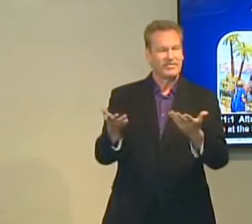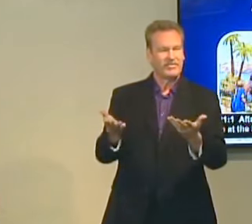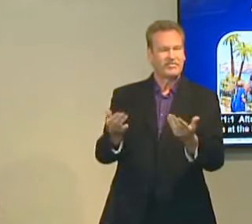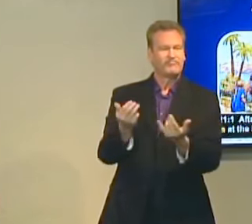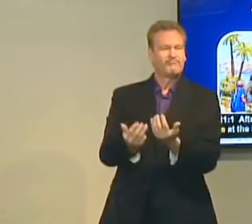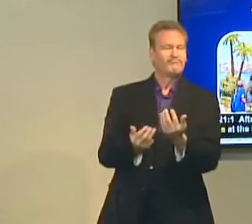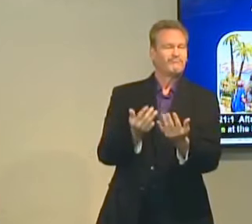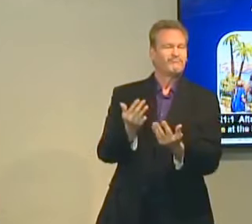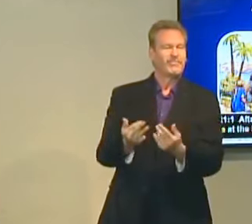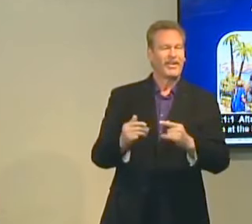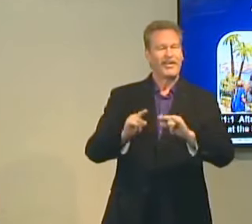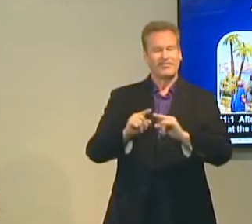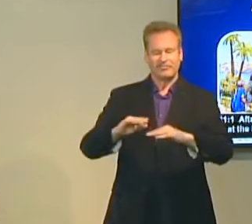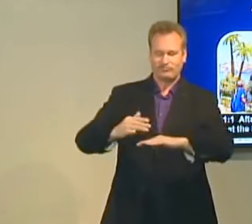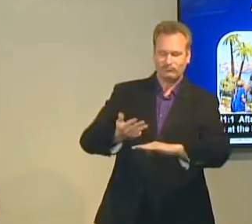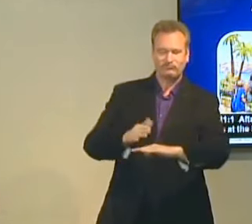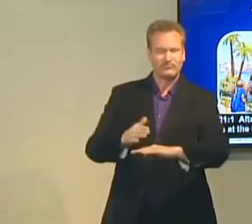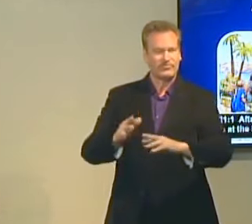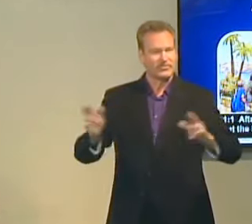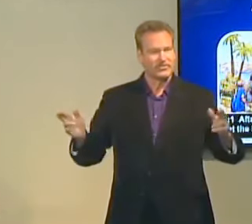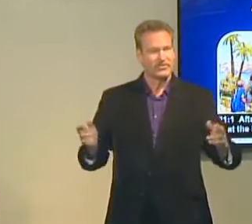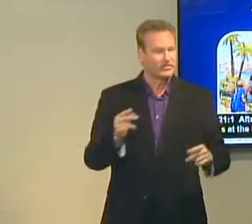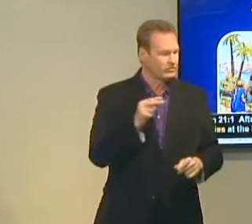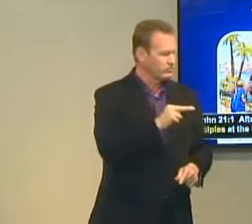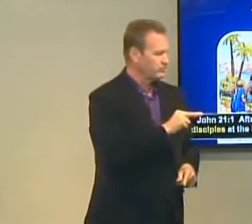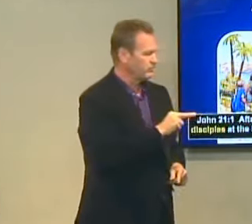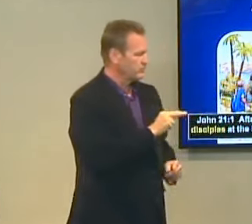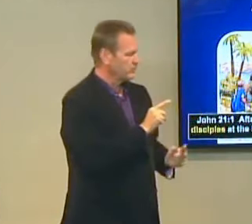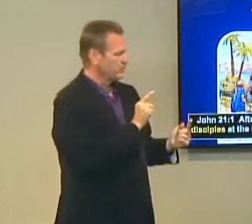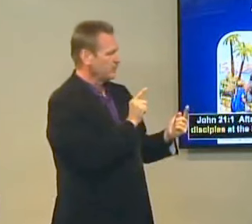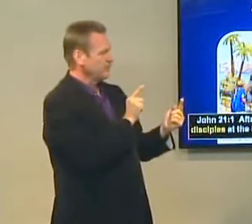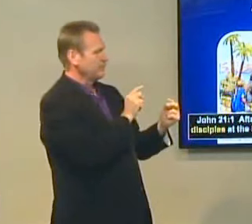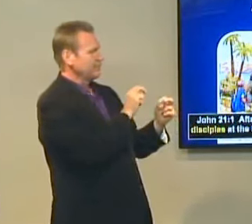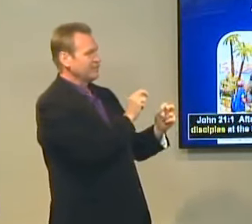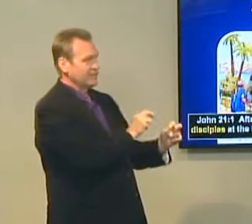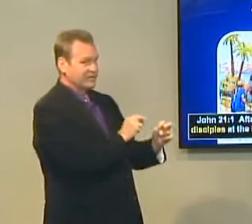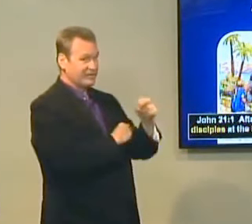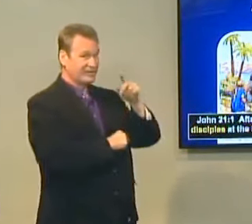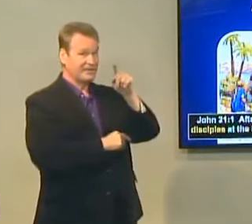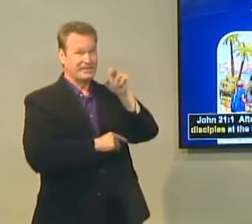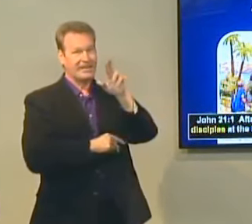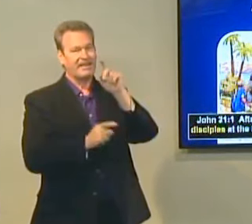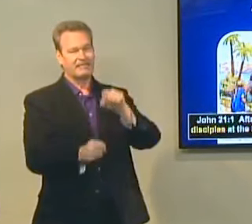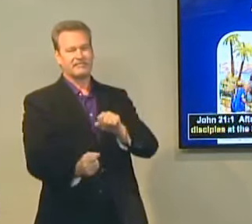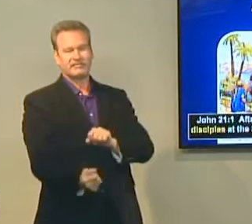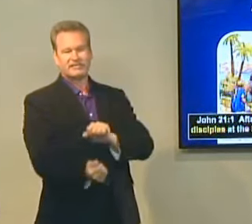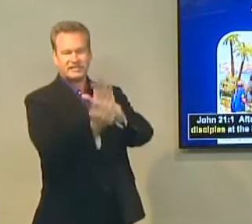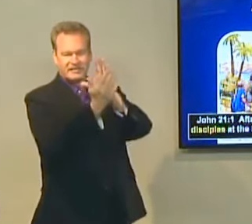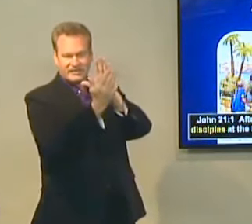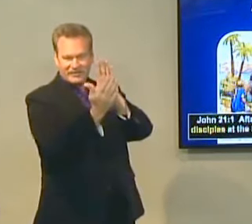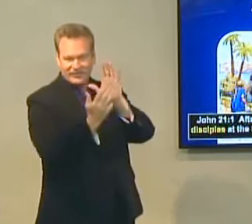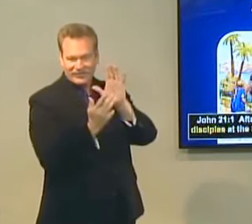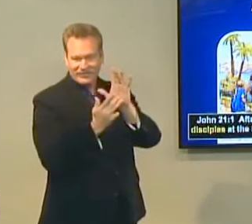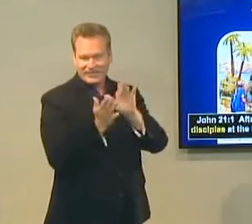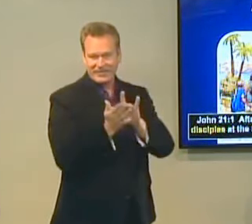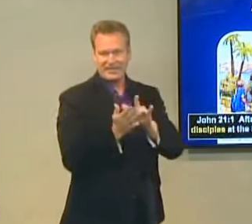And then Jesus. When he arrived. Jesus already had fish pooping for them. And he sat down with them. Peter was in